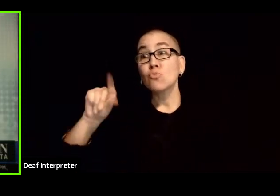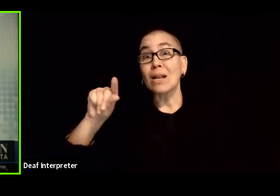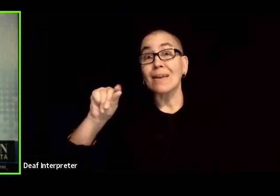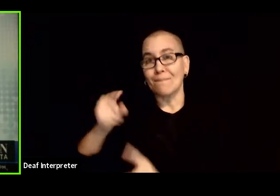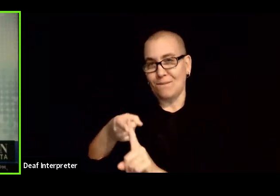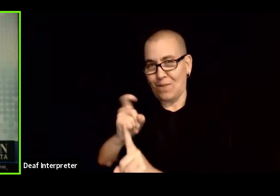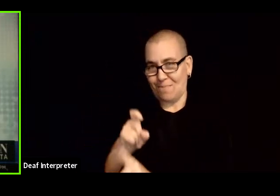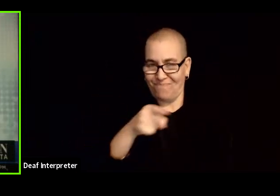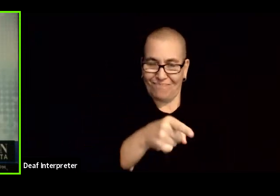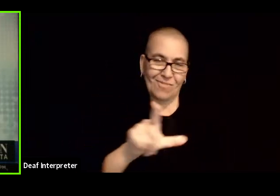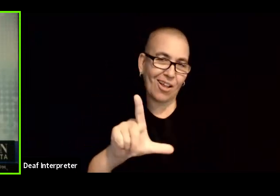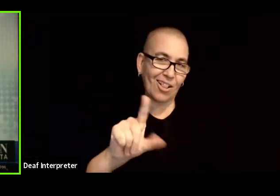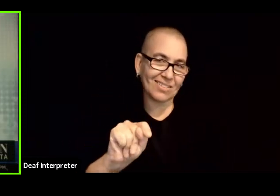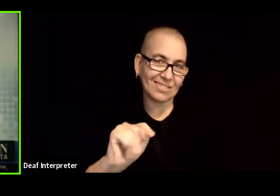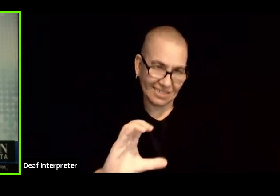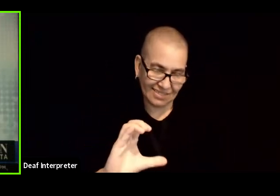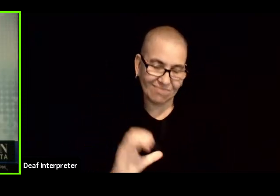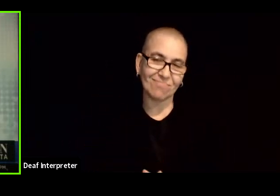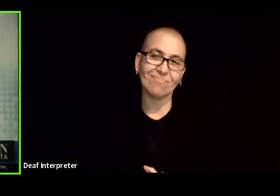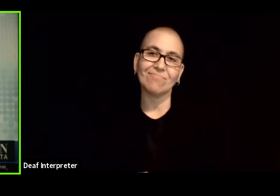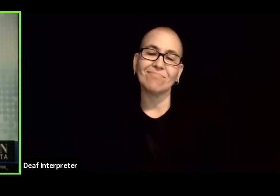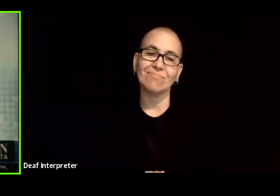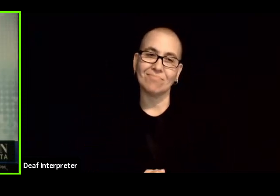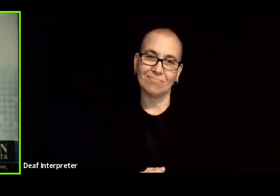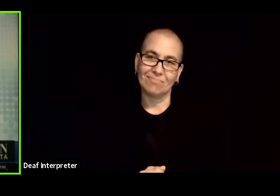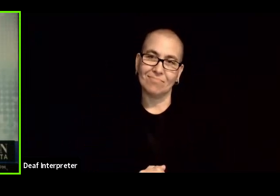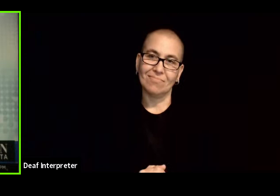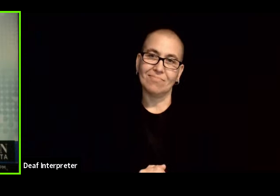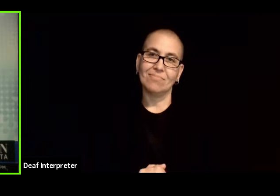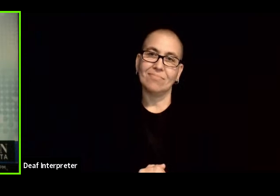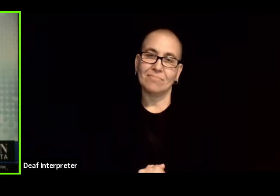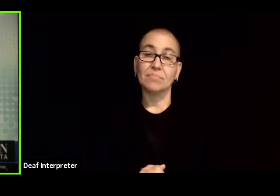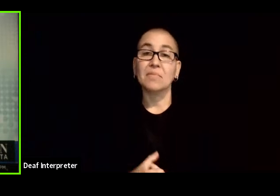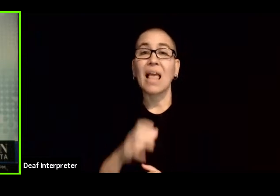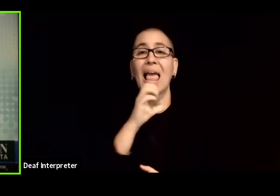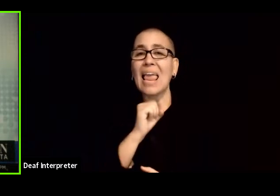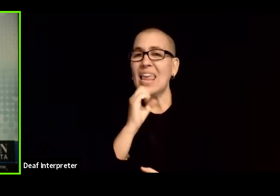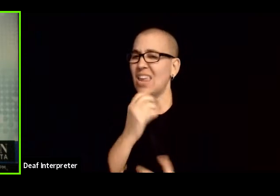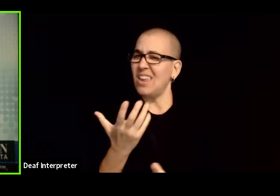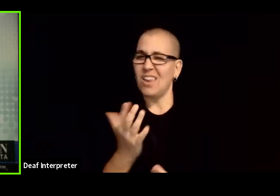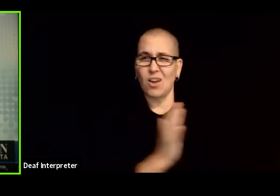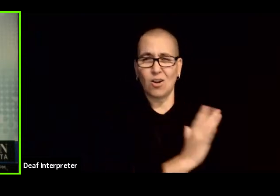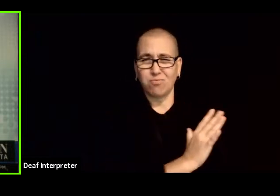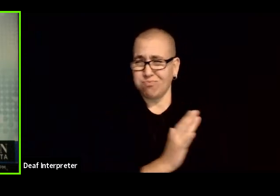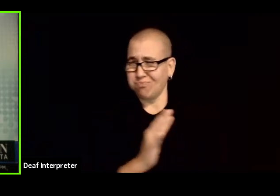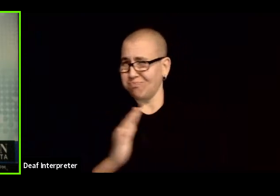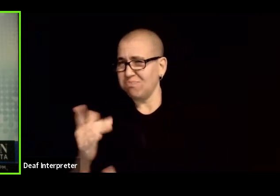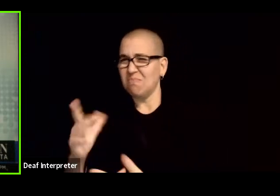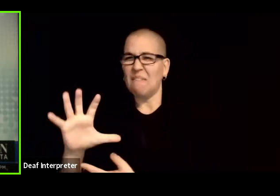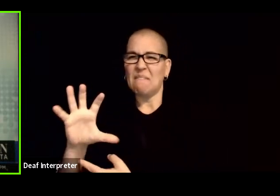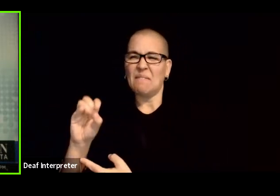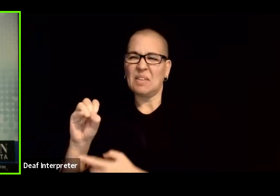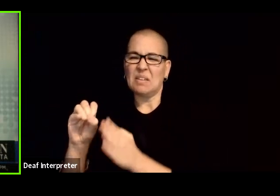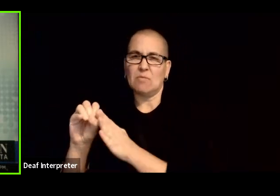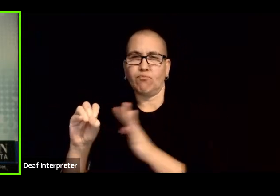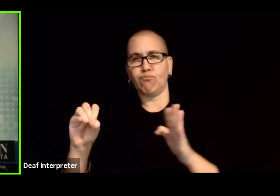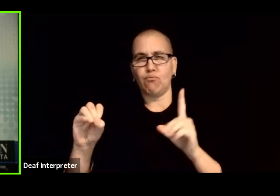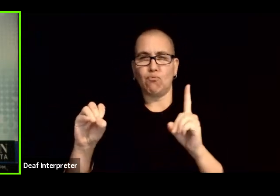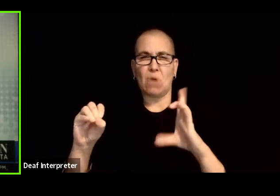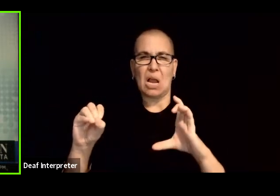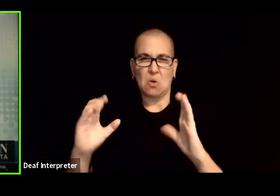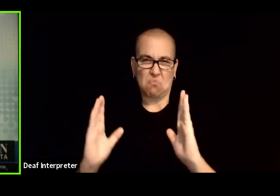the ages range from people in their 50s all the way up to the 100s. As I